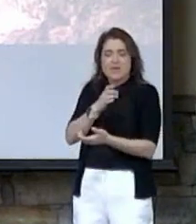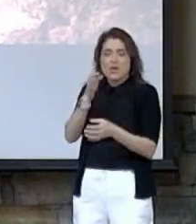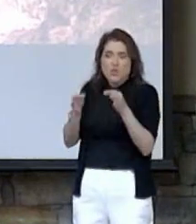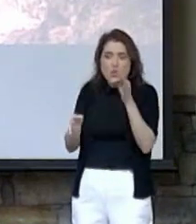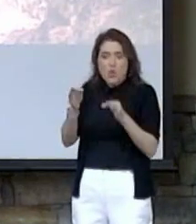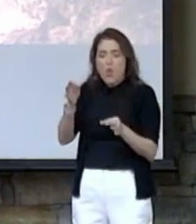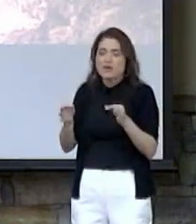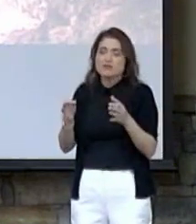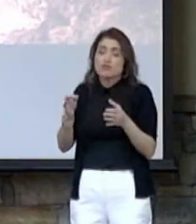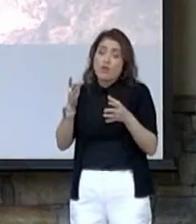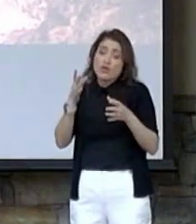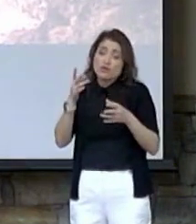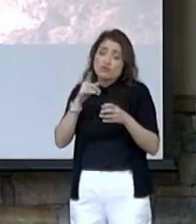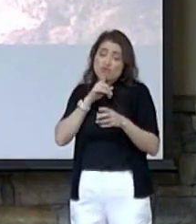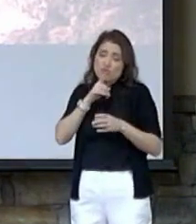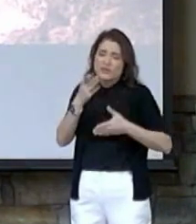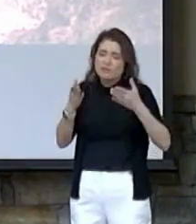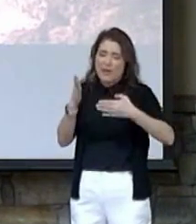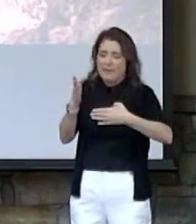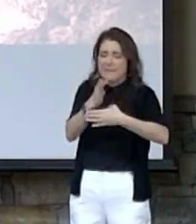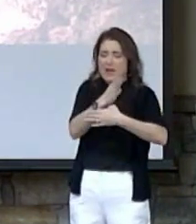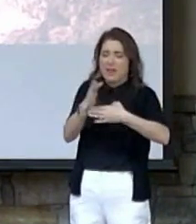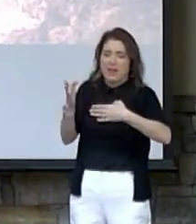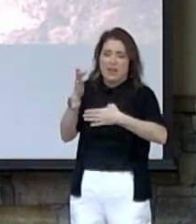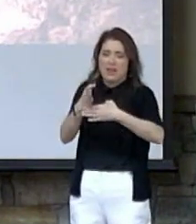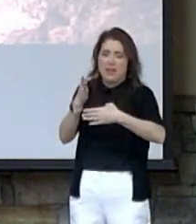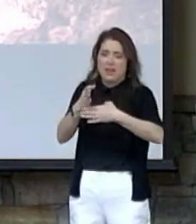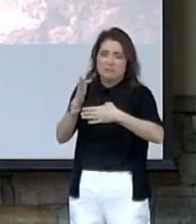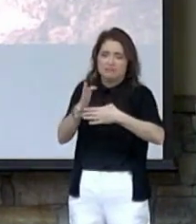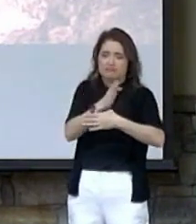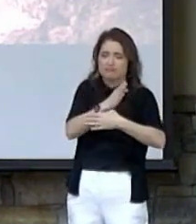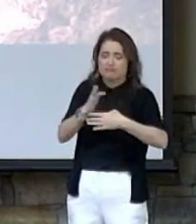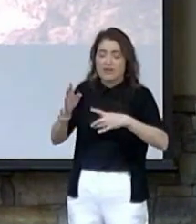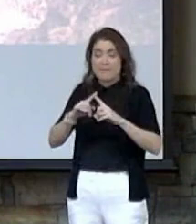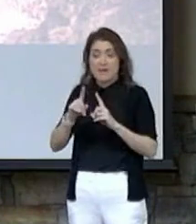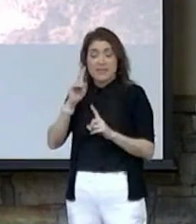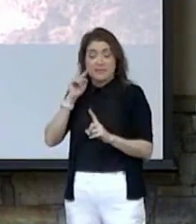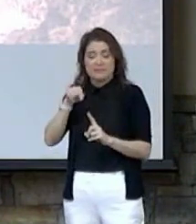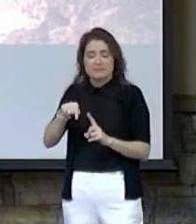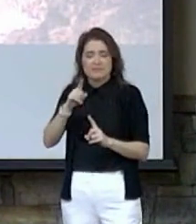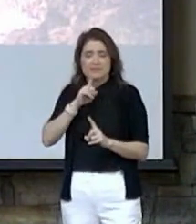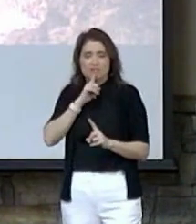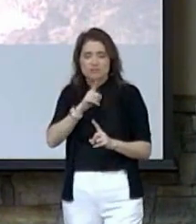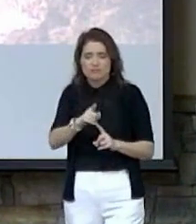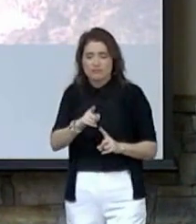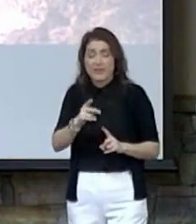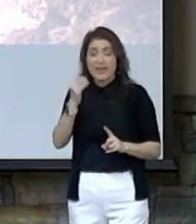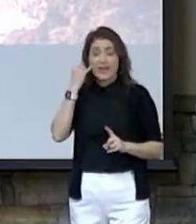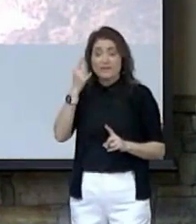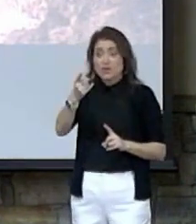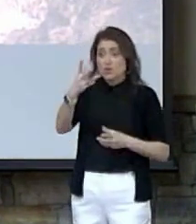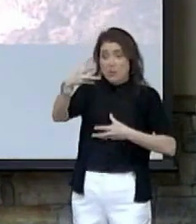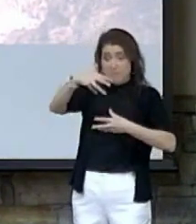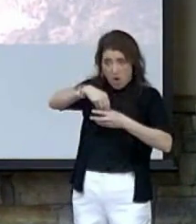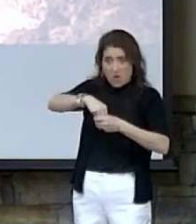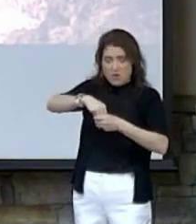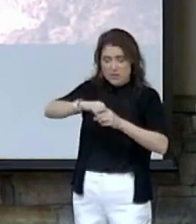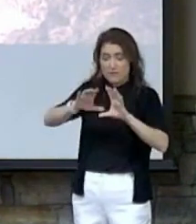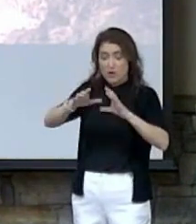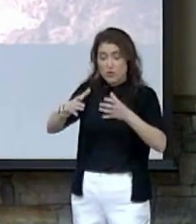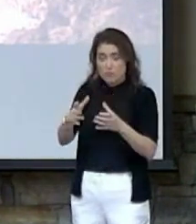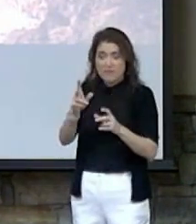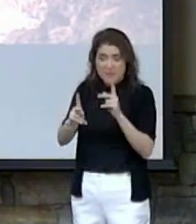probably somewhere in the middle. But this much, I think, could be certain. If you were part of a group of